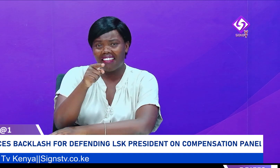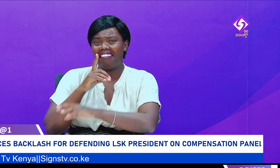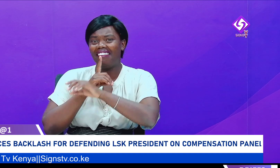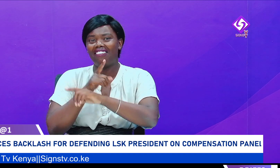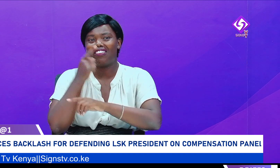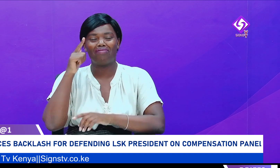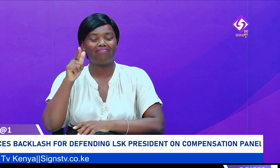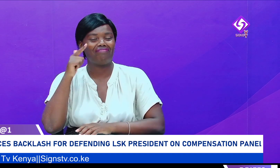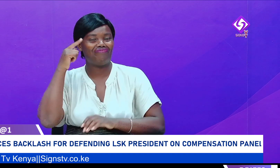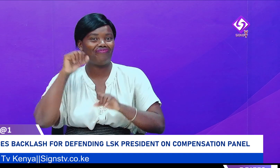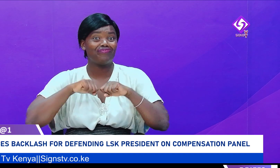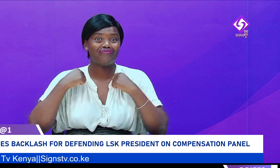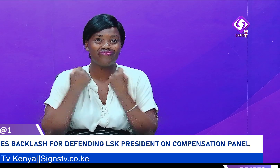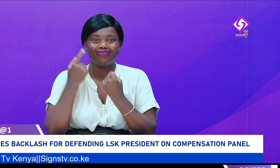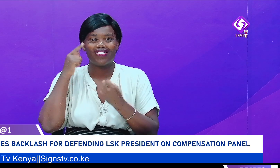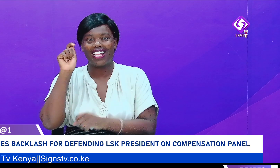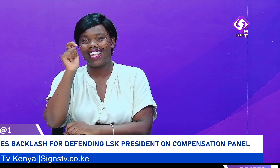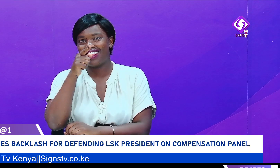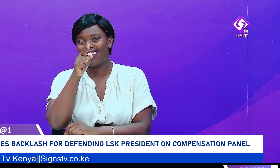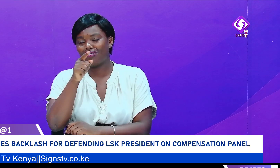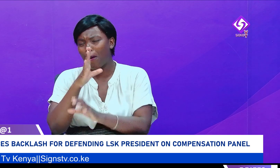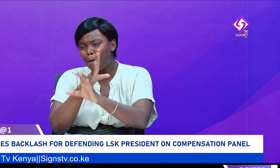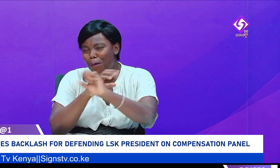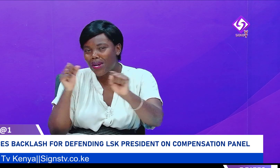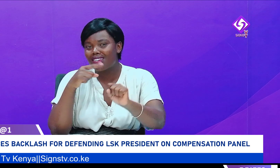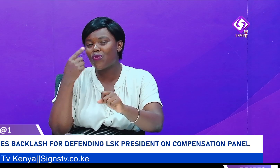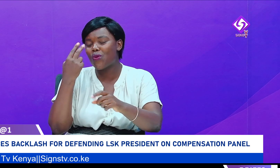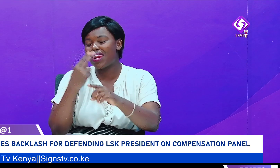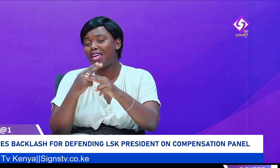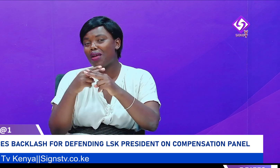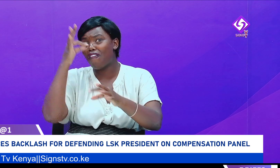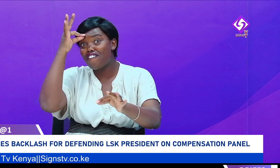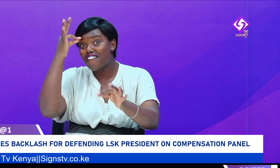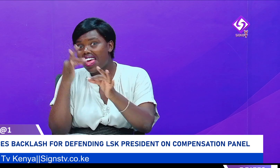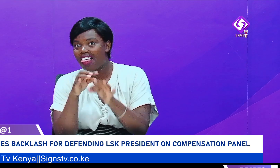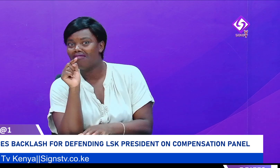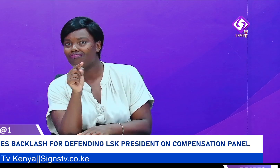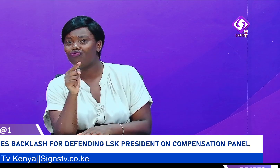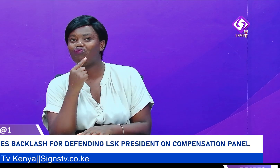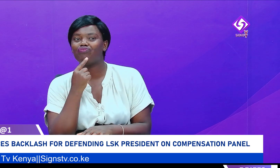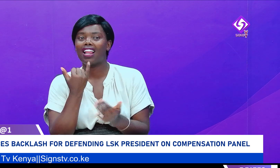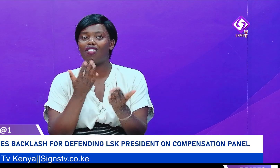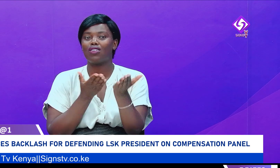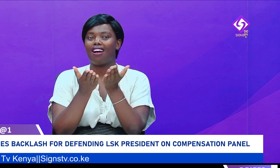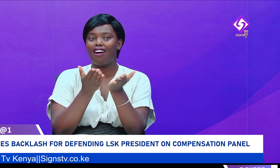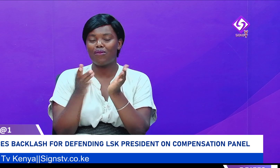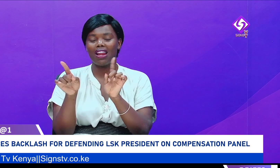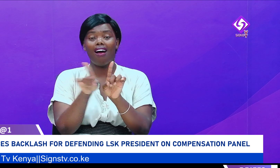Kenya, MCK, is facing criticism for its defense of Law Society of Kenya,